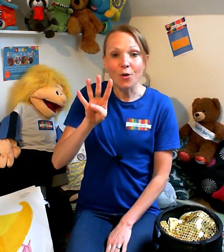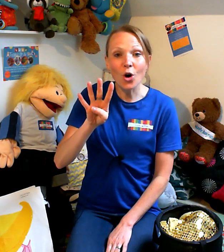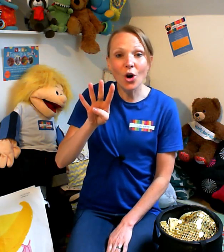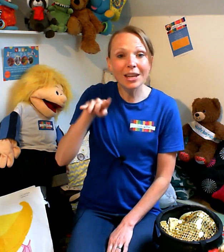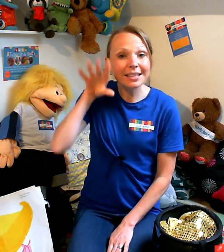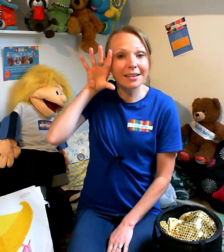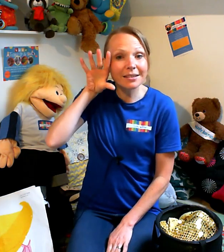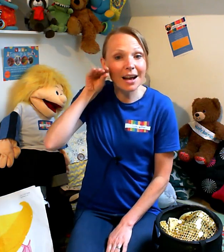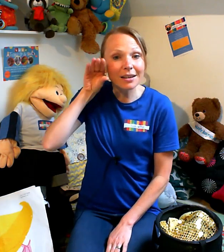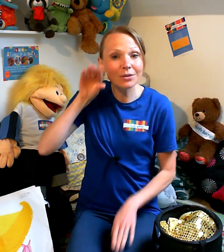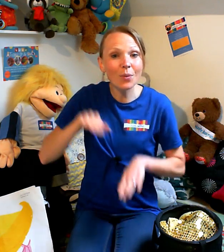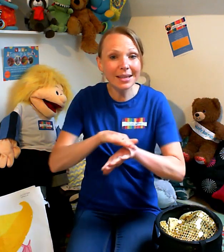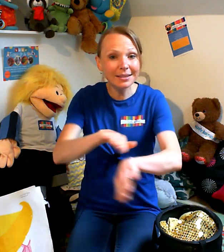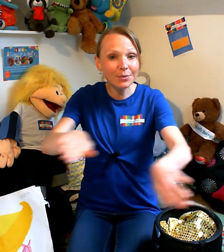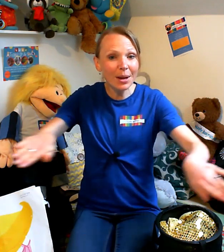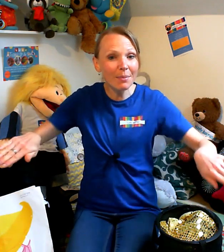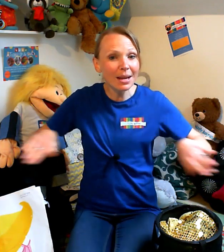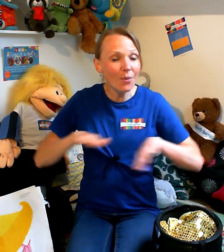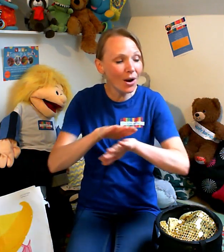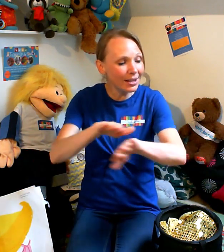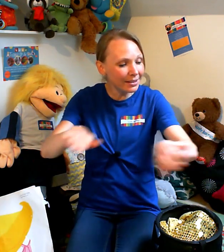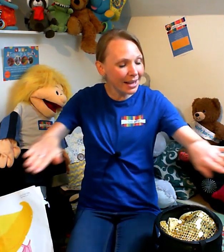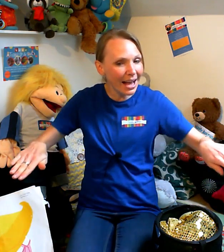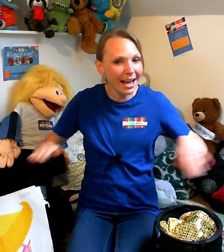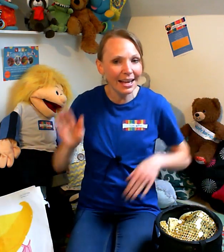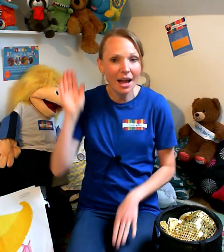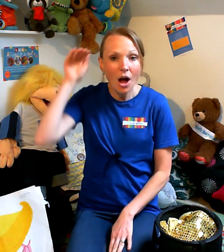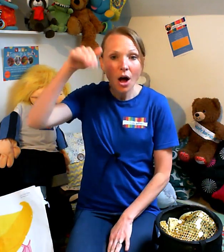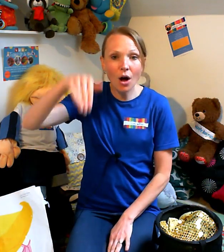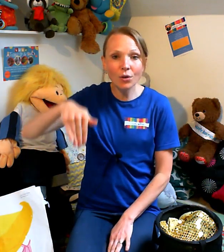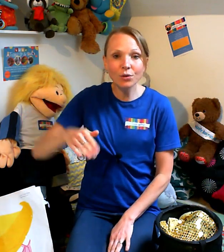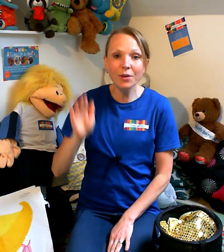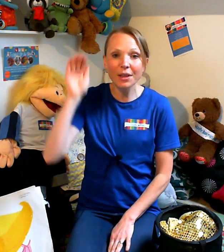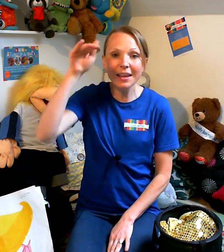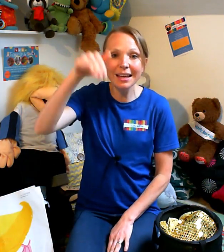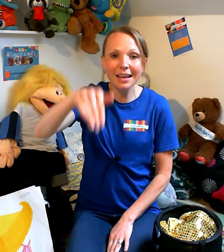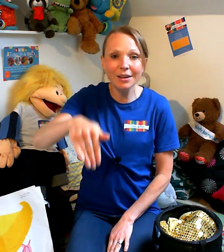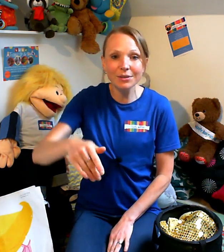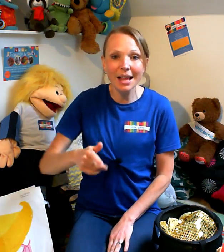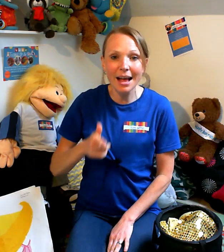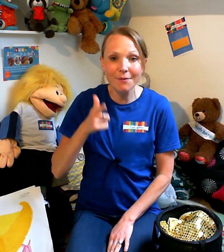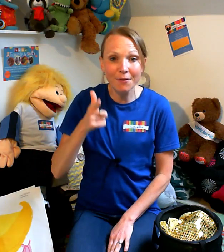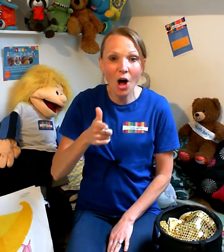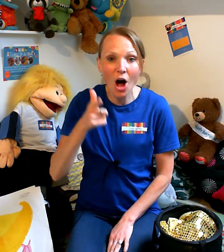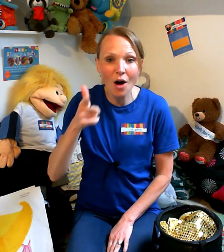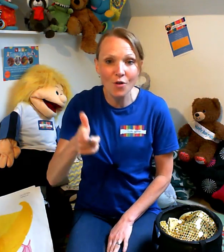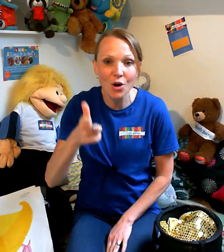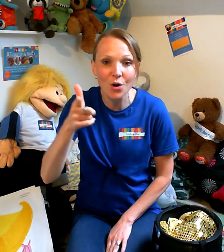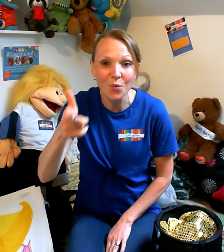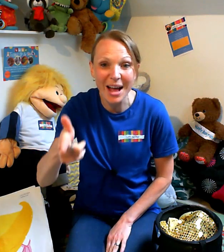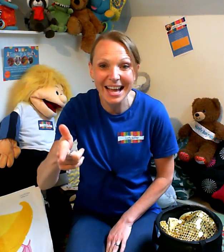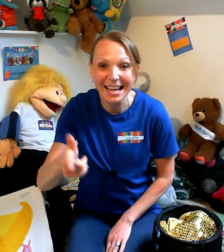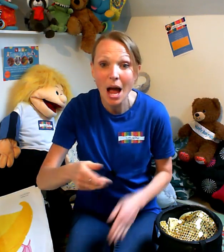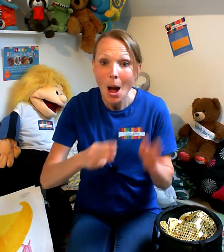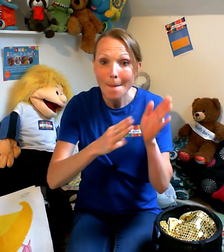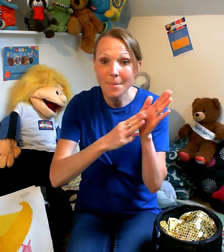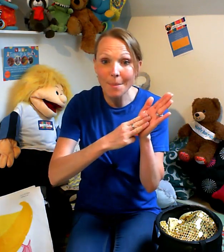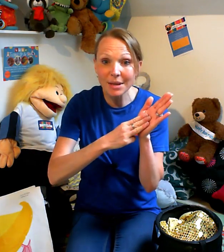Four little ducks went swimming one day, over the hills and far away. Mummy